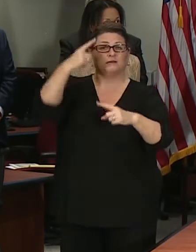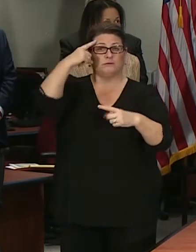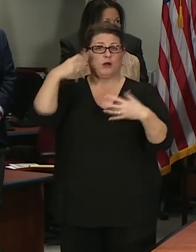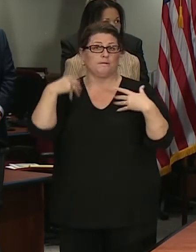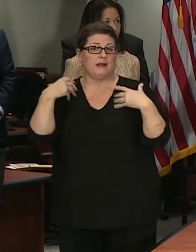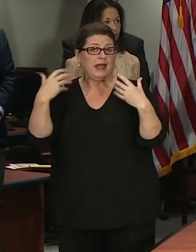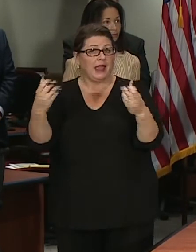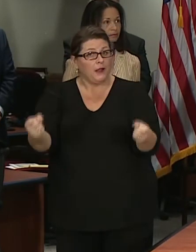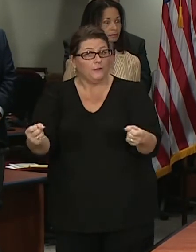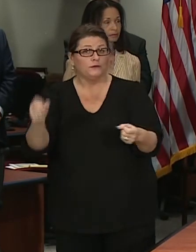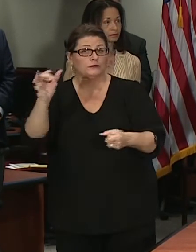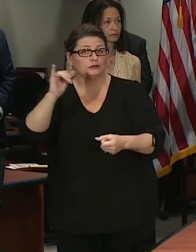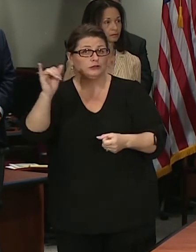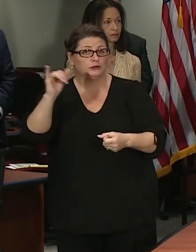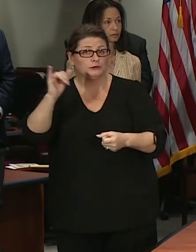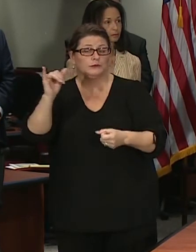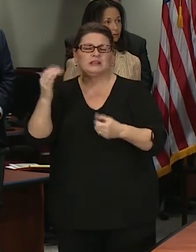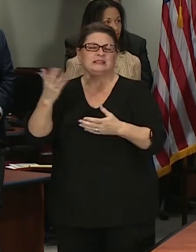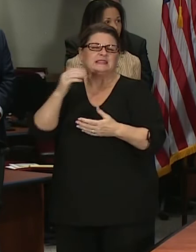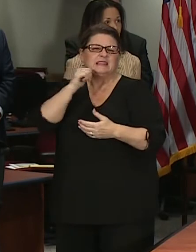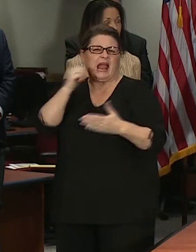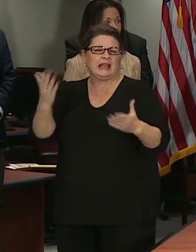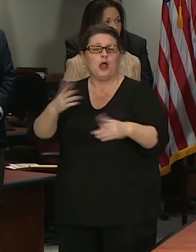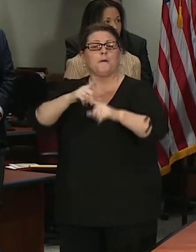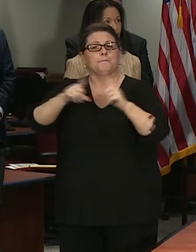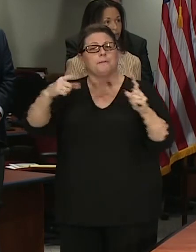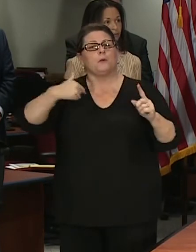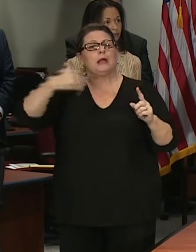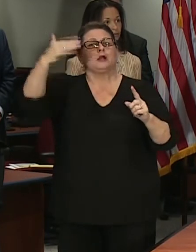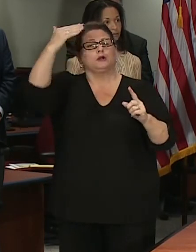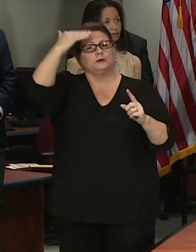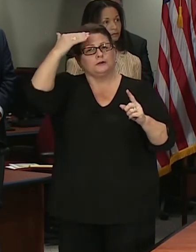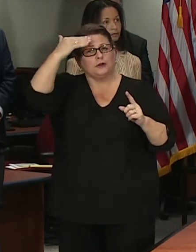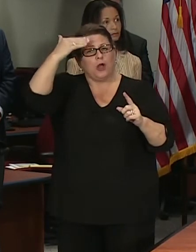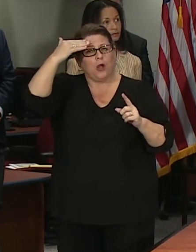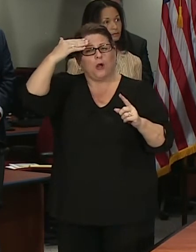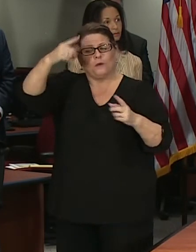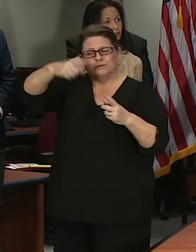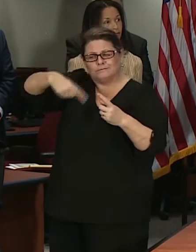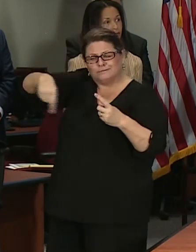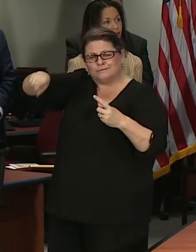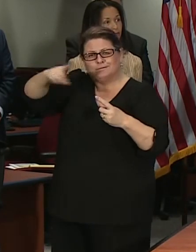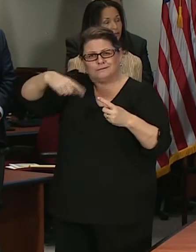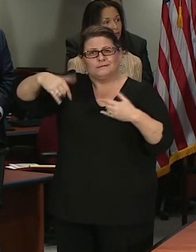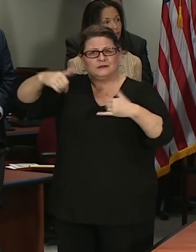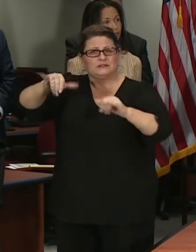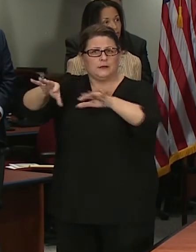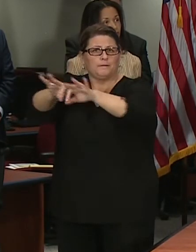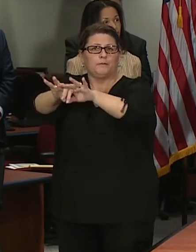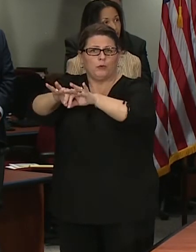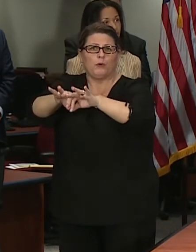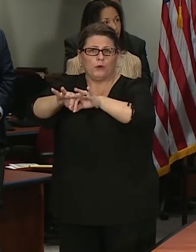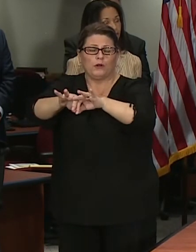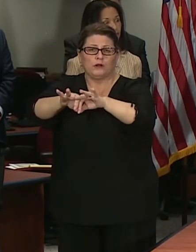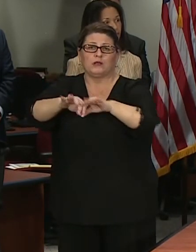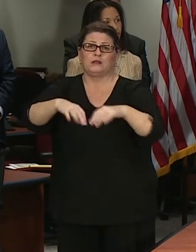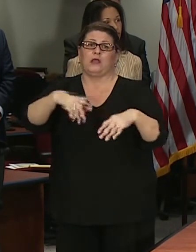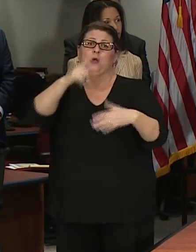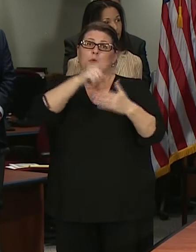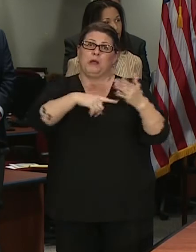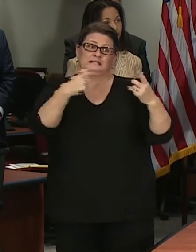Health. We know that the isolation that is fostered by these orders and this pandemic are going